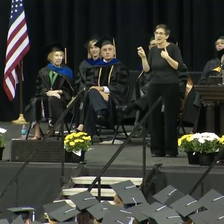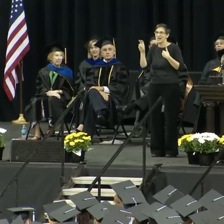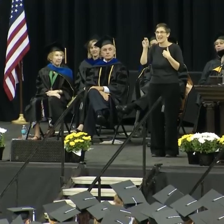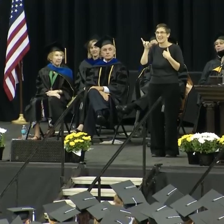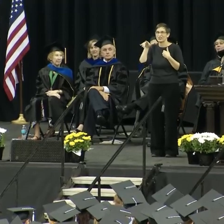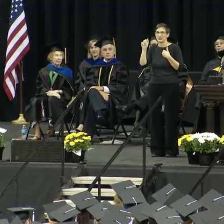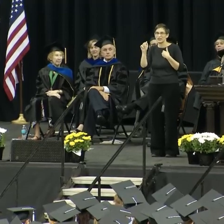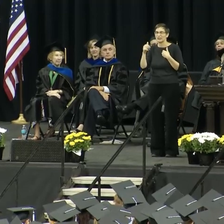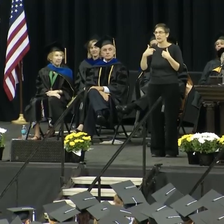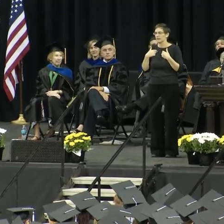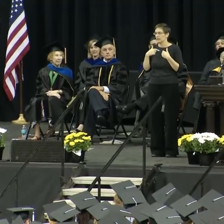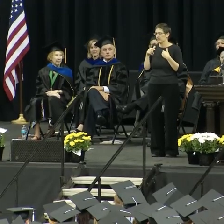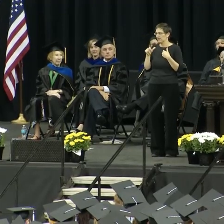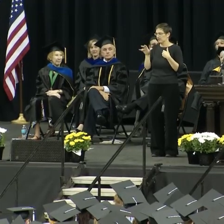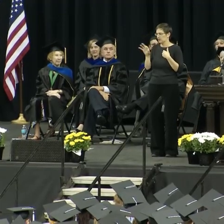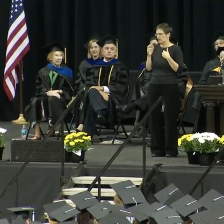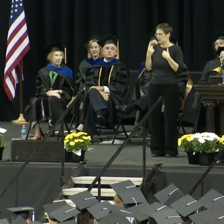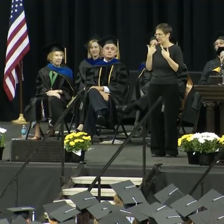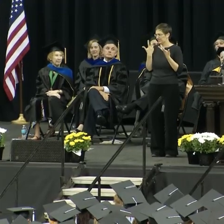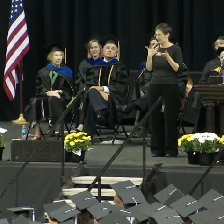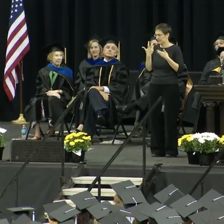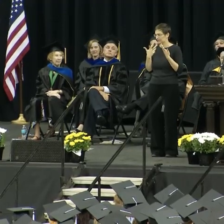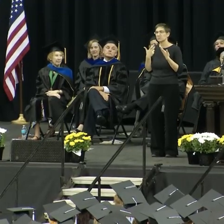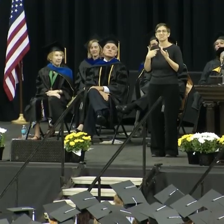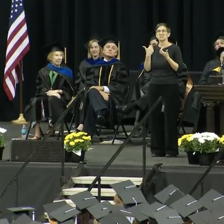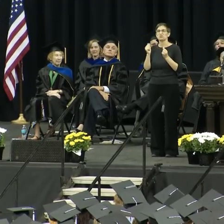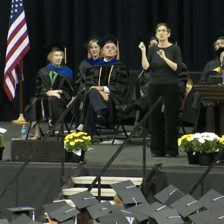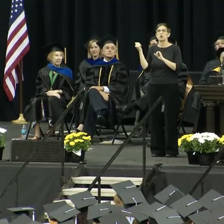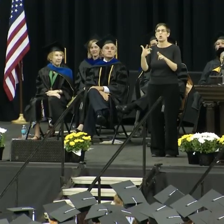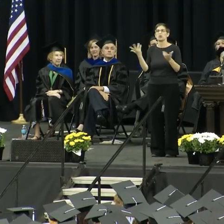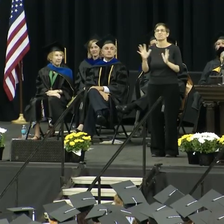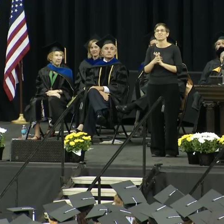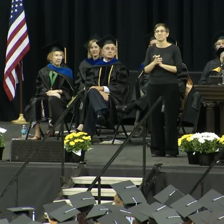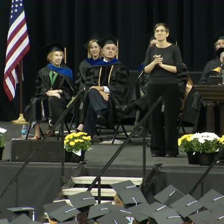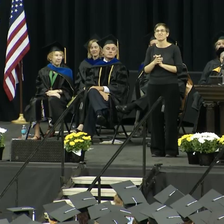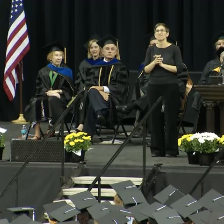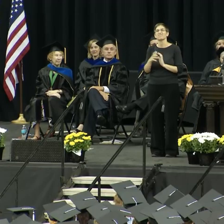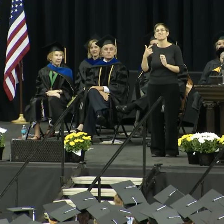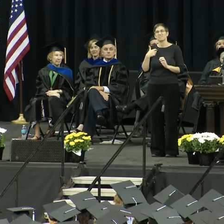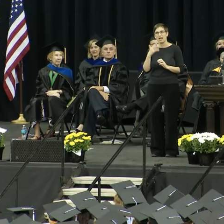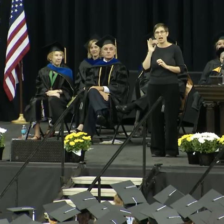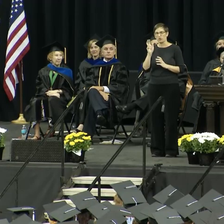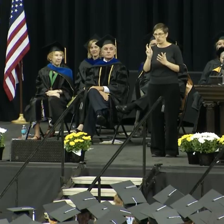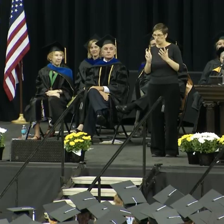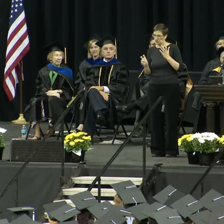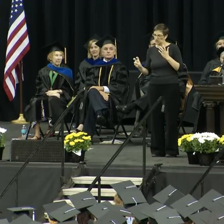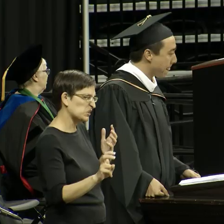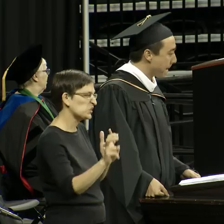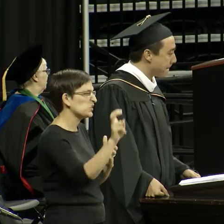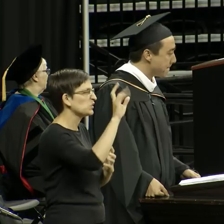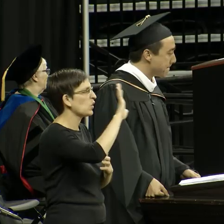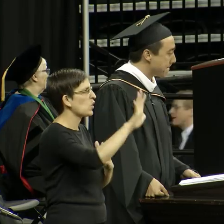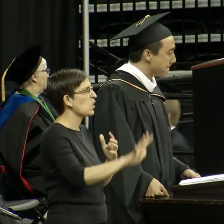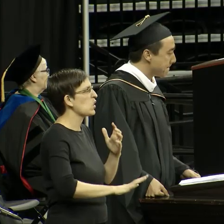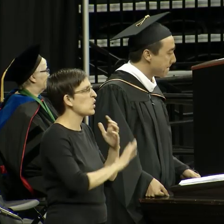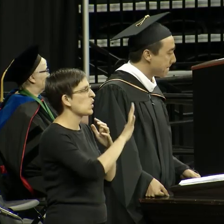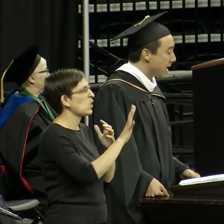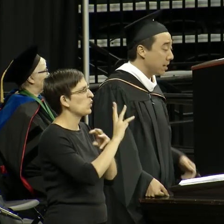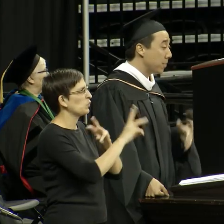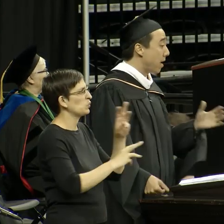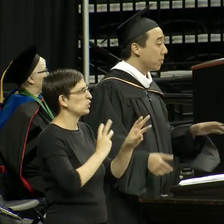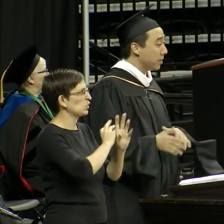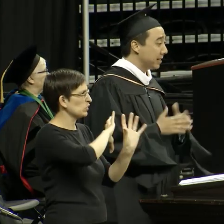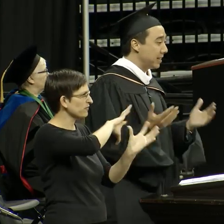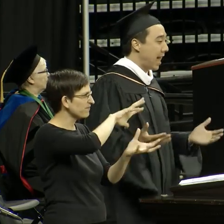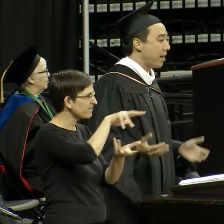just one of them, so I decided I would try them all. I would take a trip around the world.